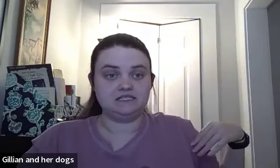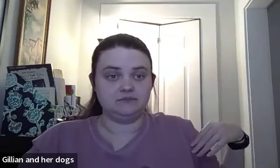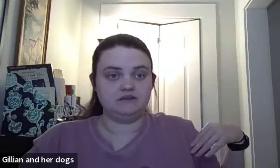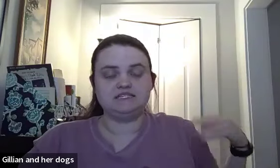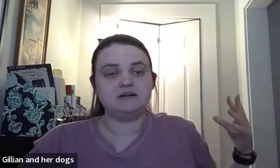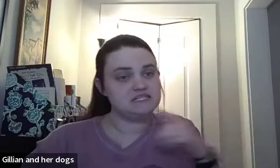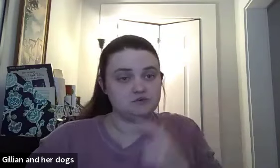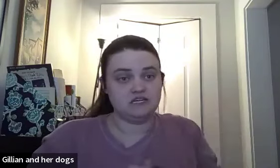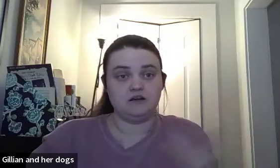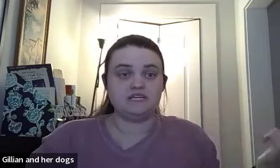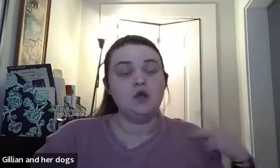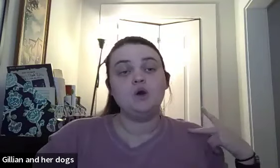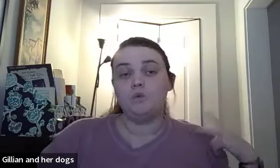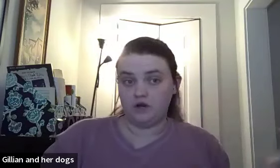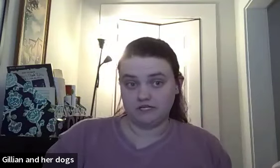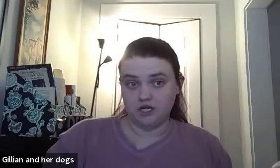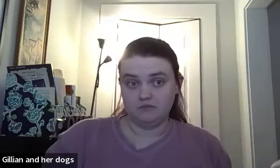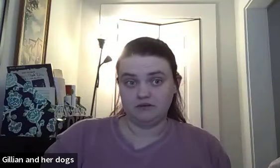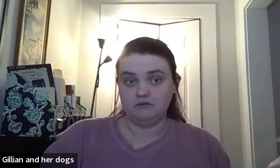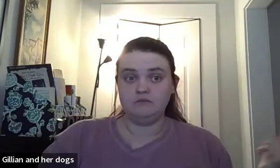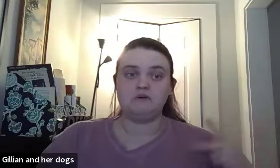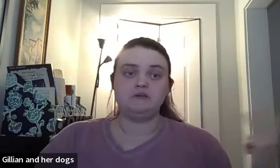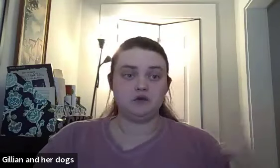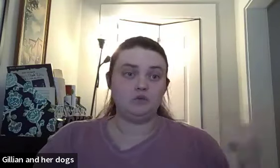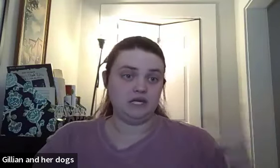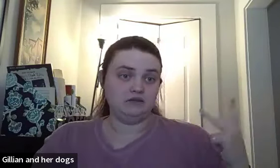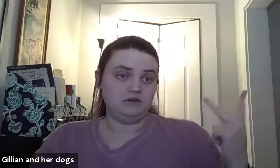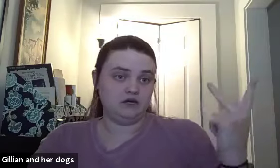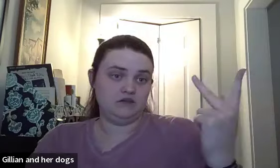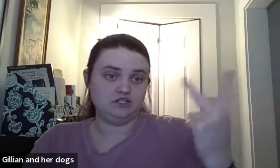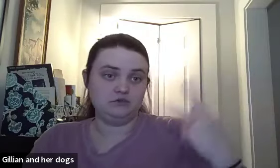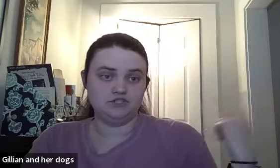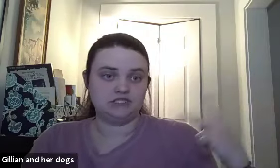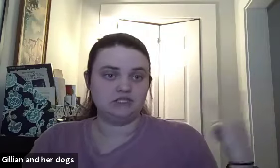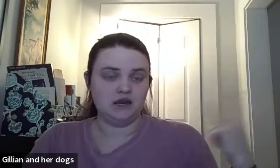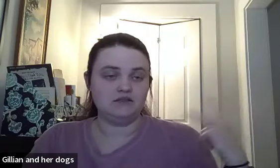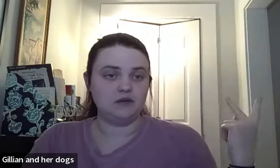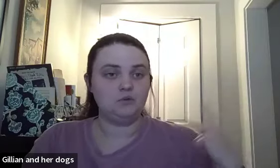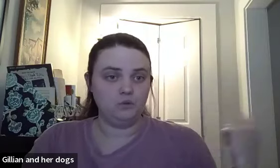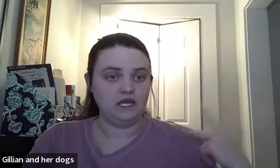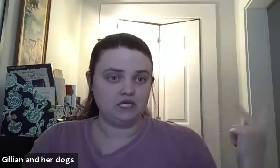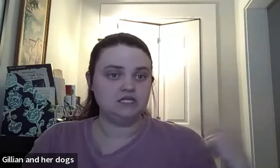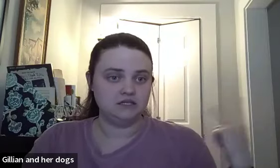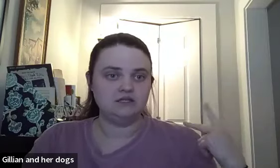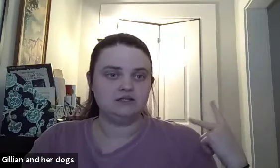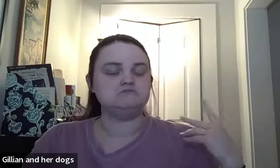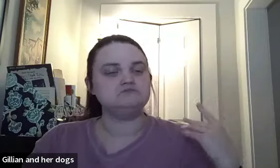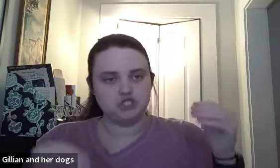next to me, let's say my sister was here and I'm saying we're going shopping. I'd be like we, I do that two motion kind of thing. We